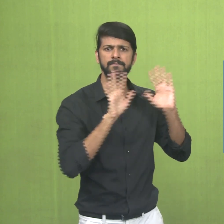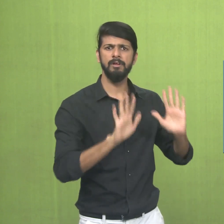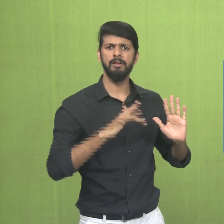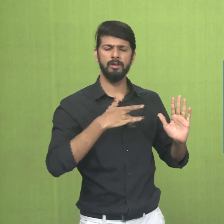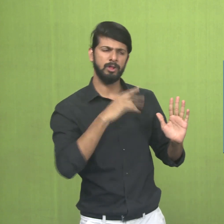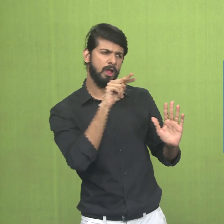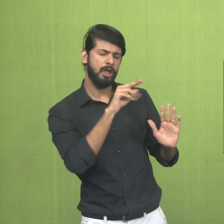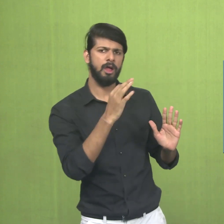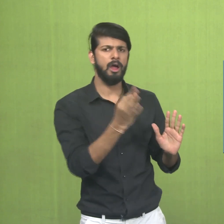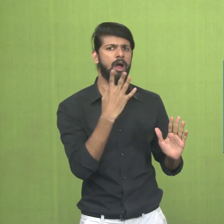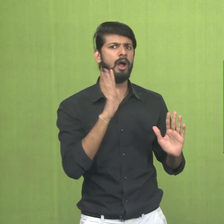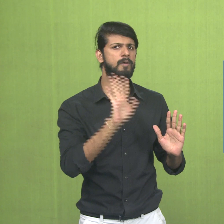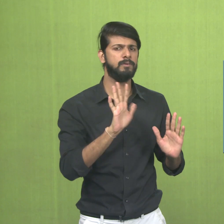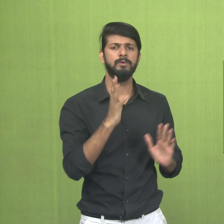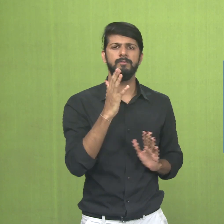The painting has